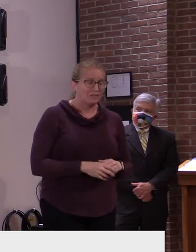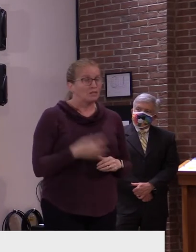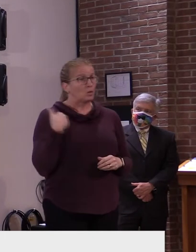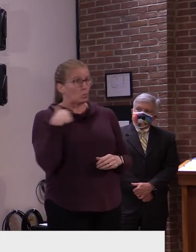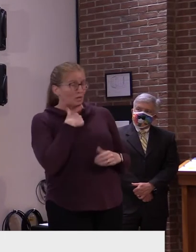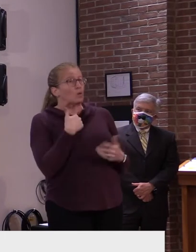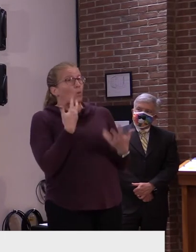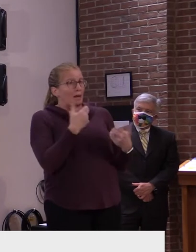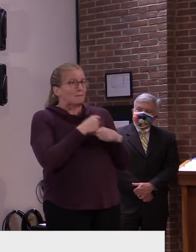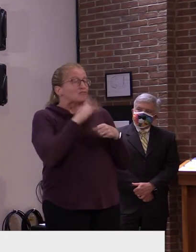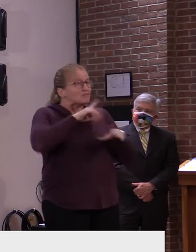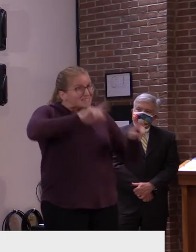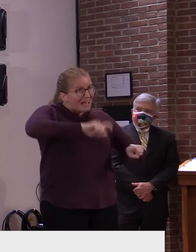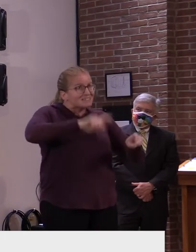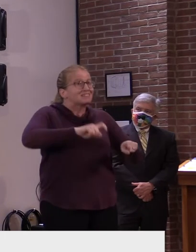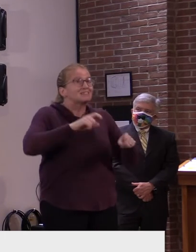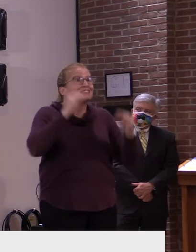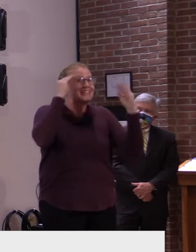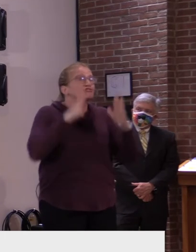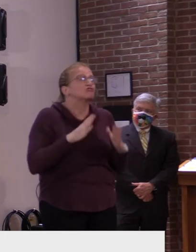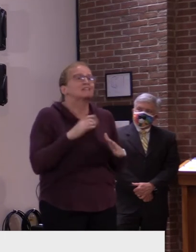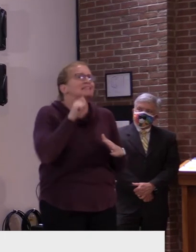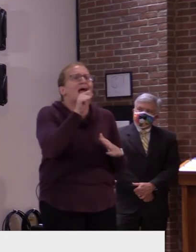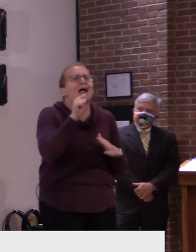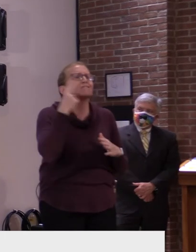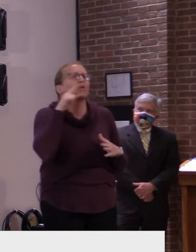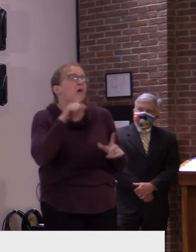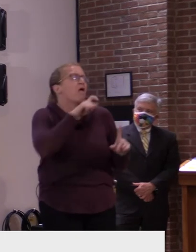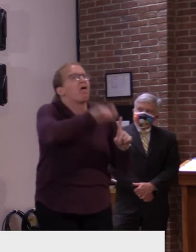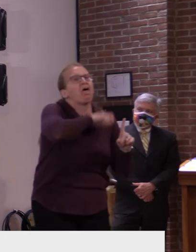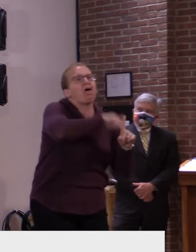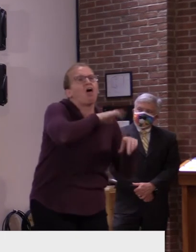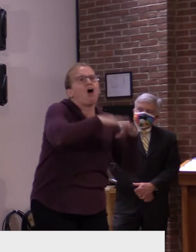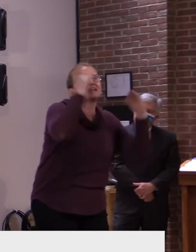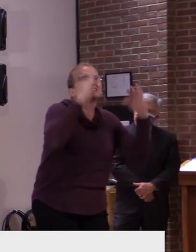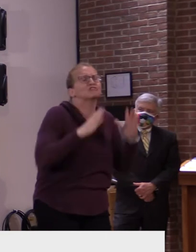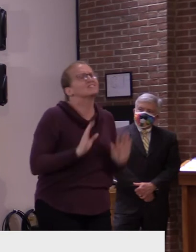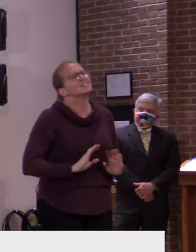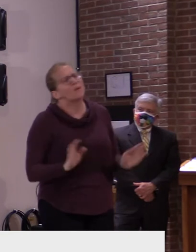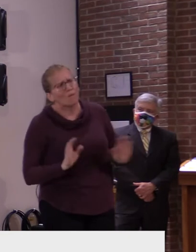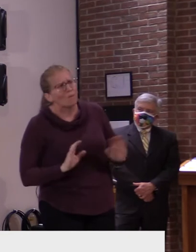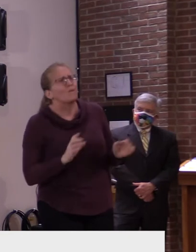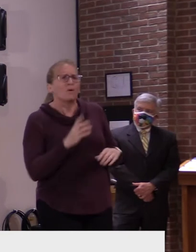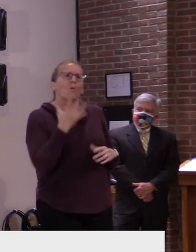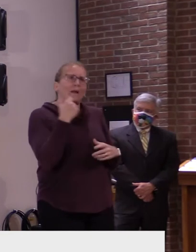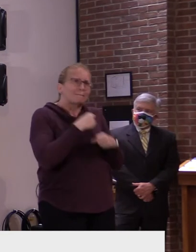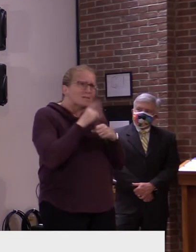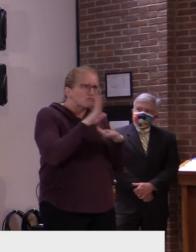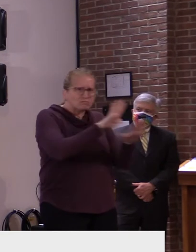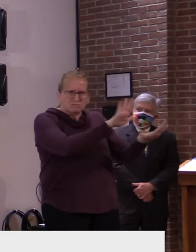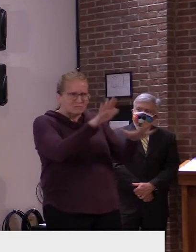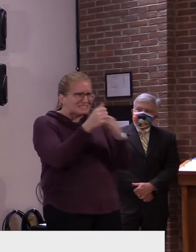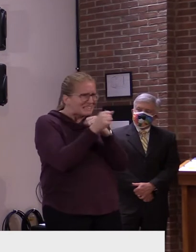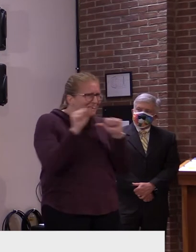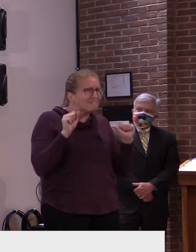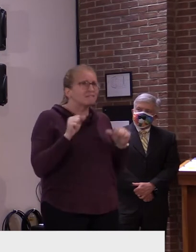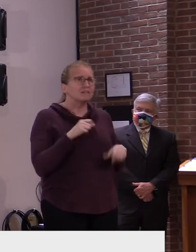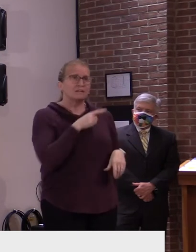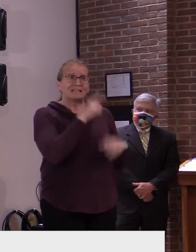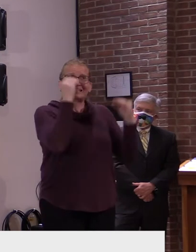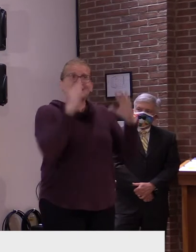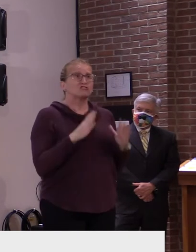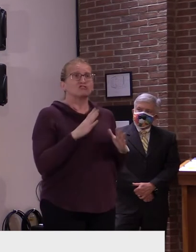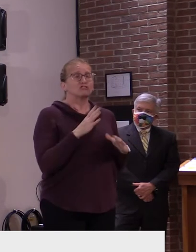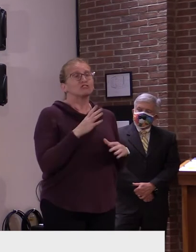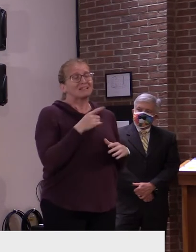teachers are very special but they don't have very special standing or are at higher risk and that's why they've